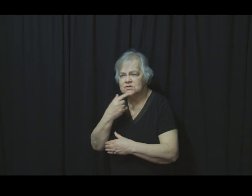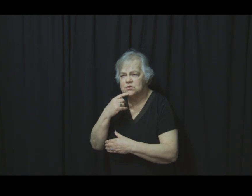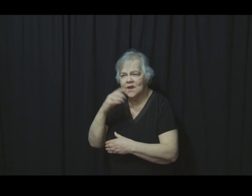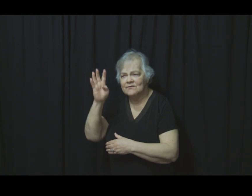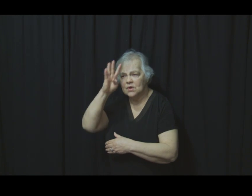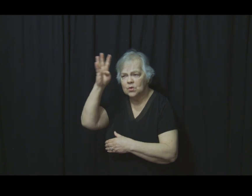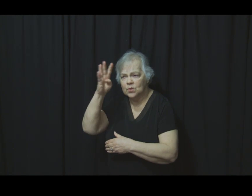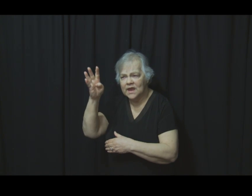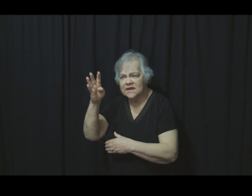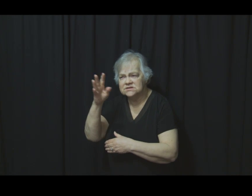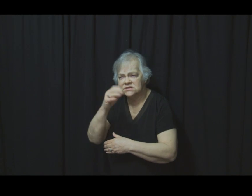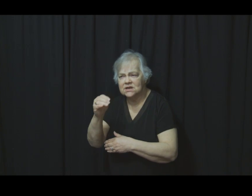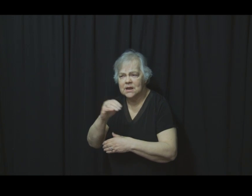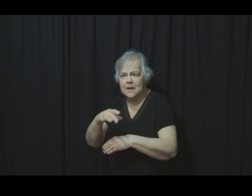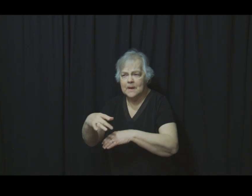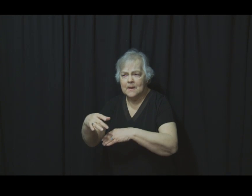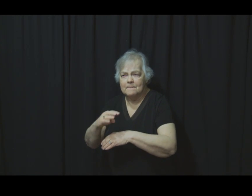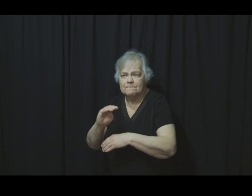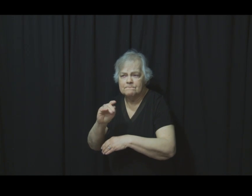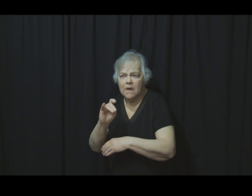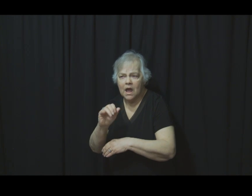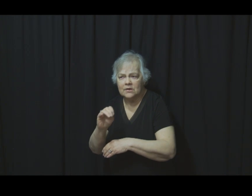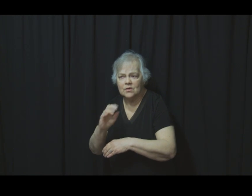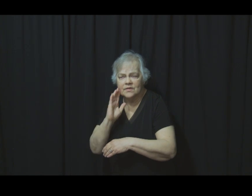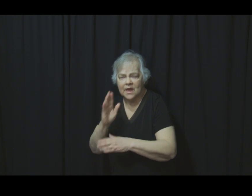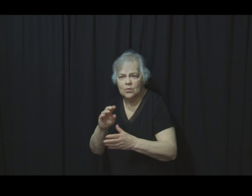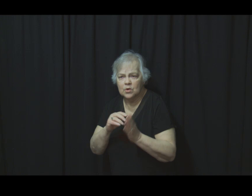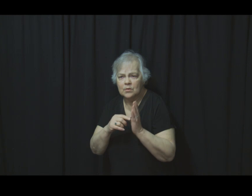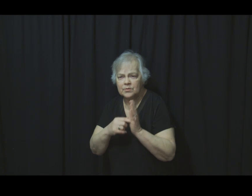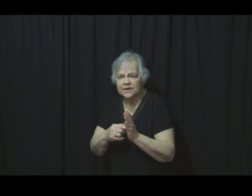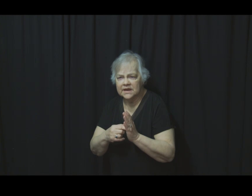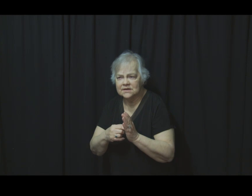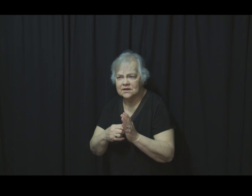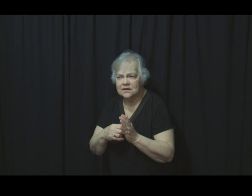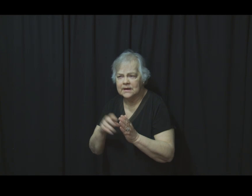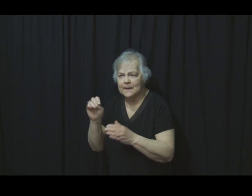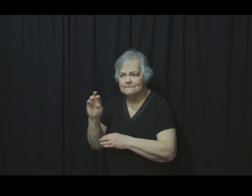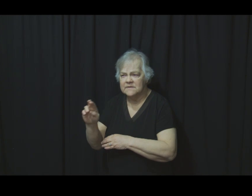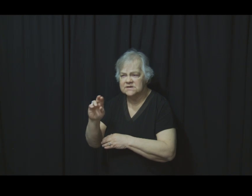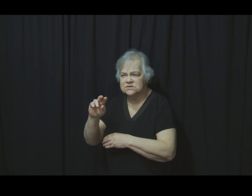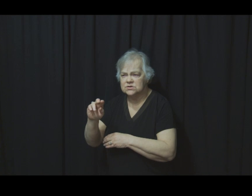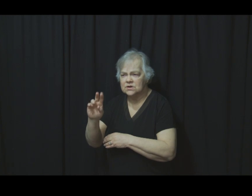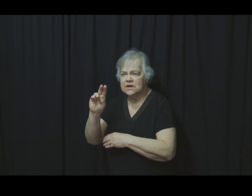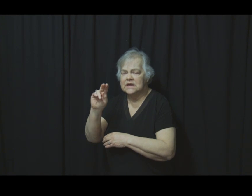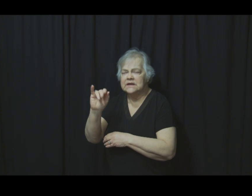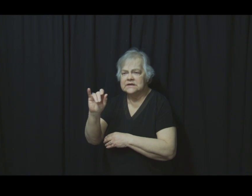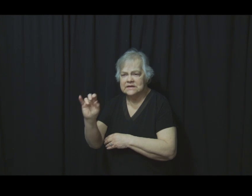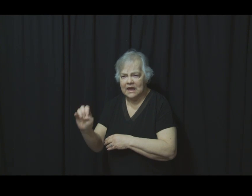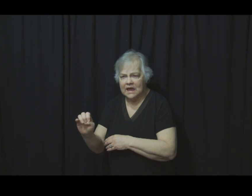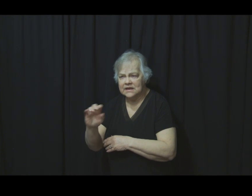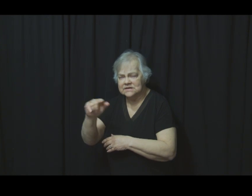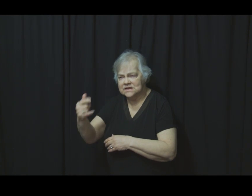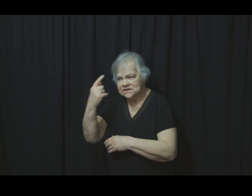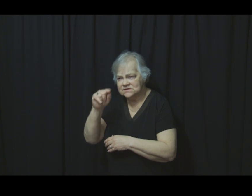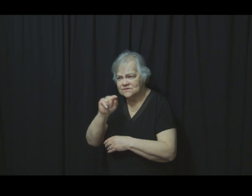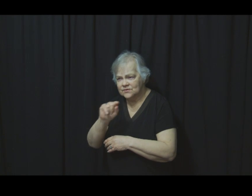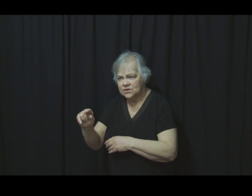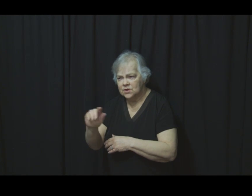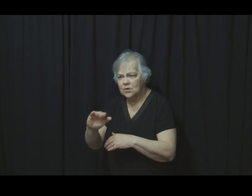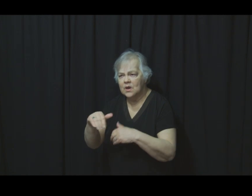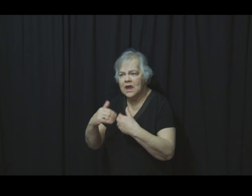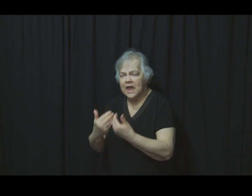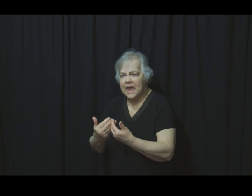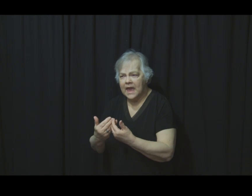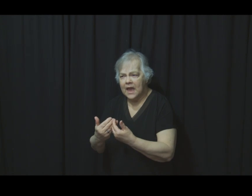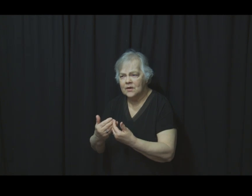predicts something that will happen in nature? And that's time. Mr. Nye, the next question is for you. How did the atoms that created the Big